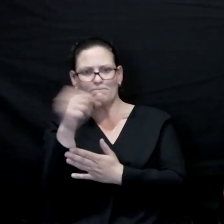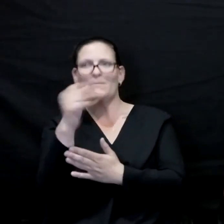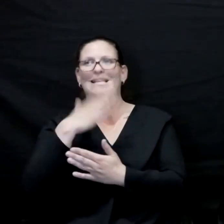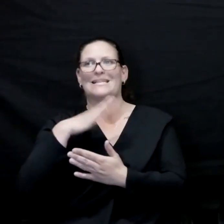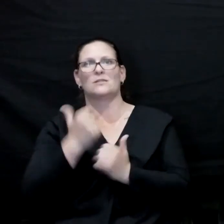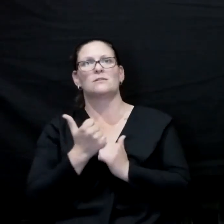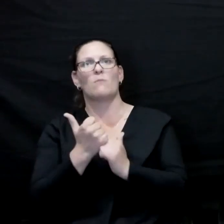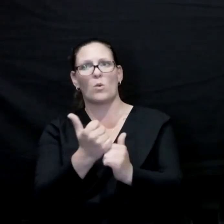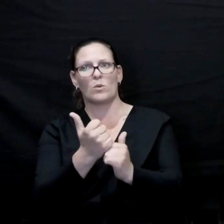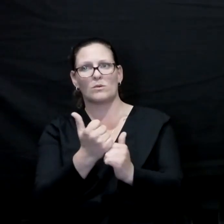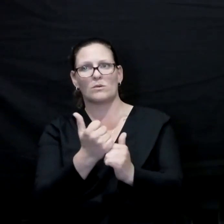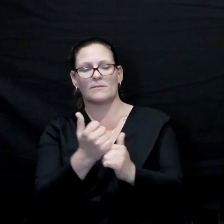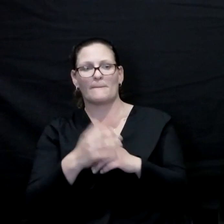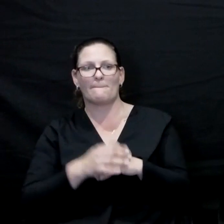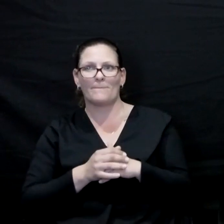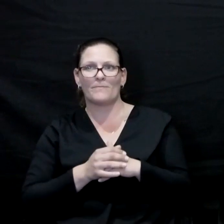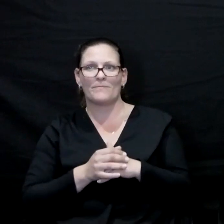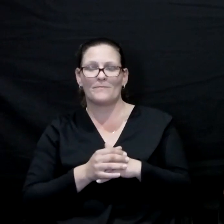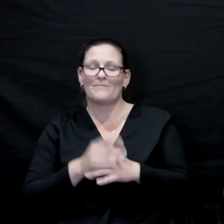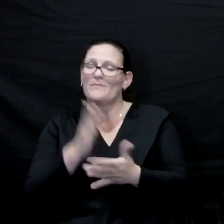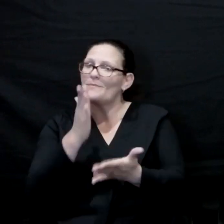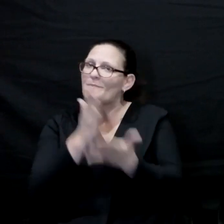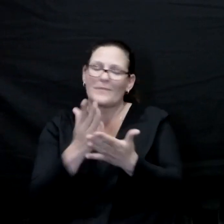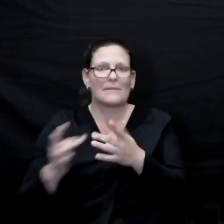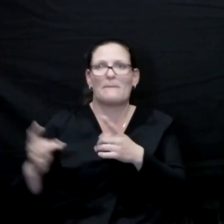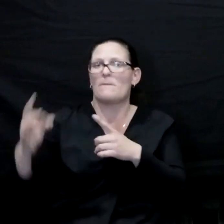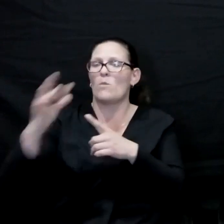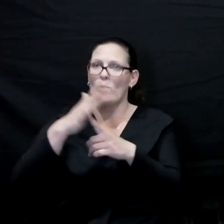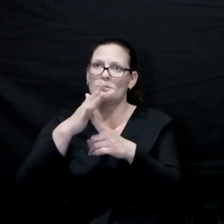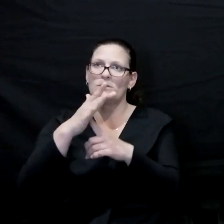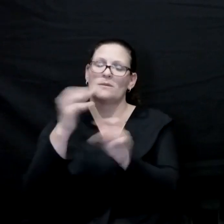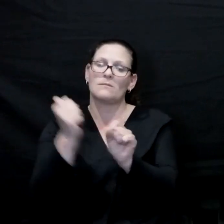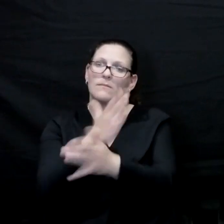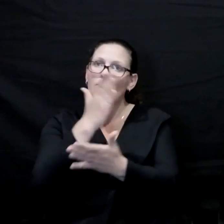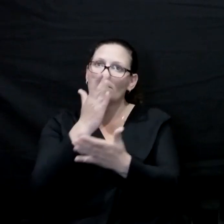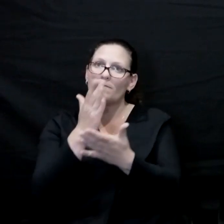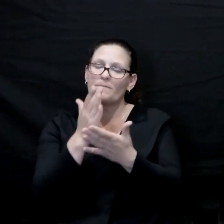Okay, so that it's really, really important that you